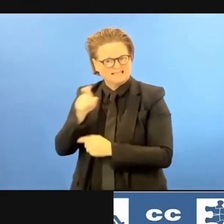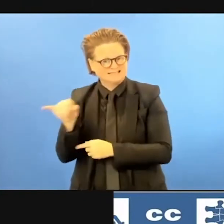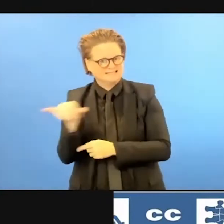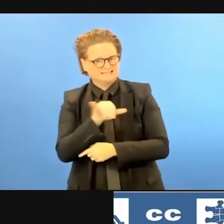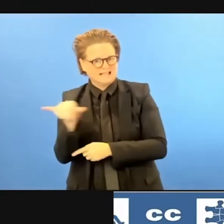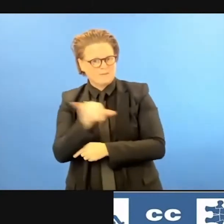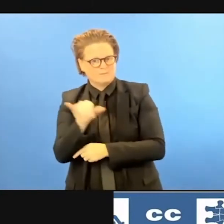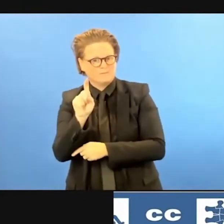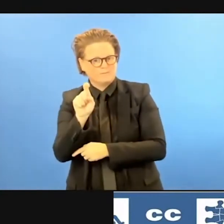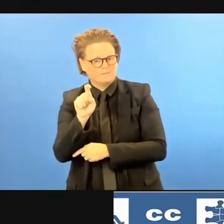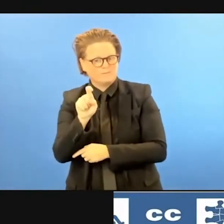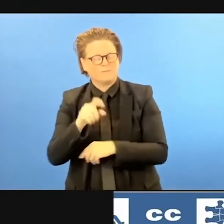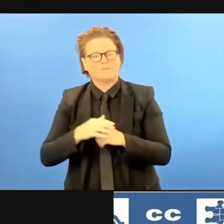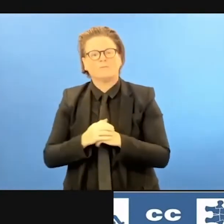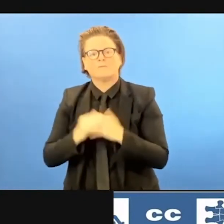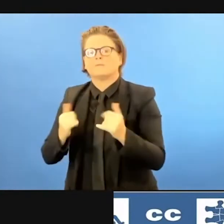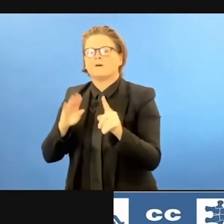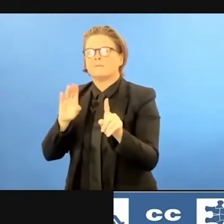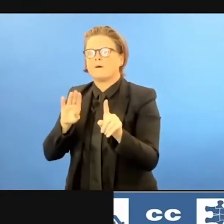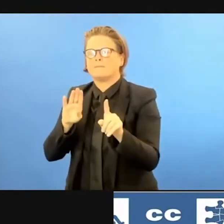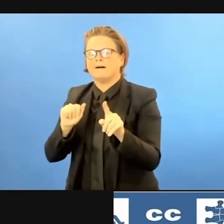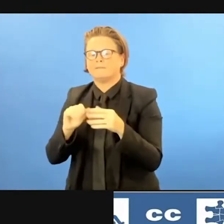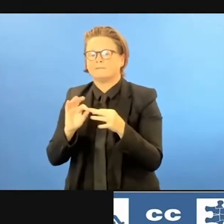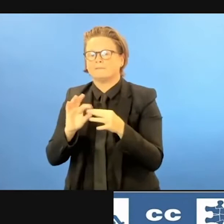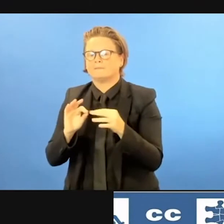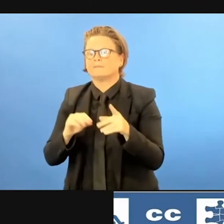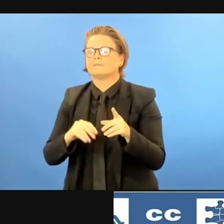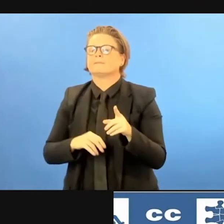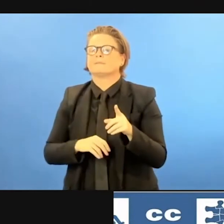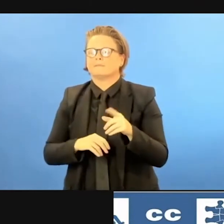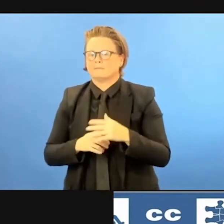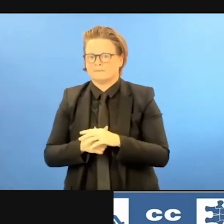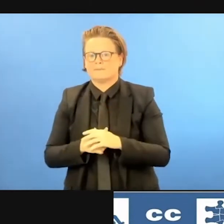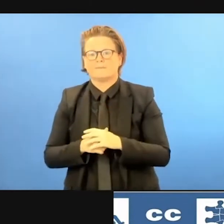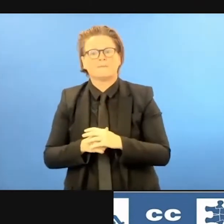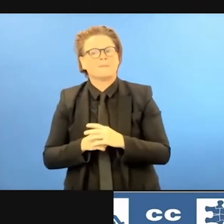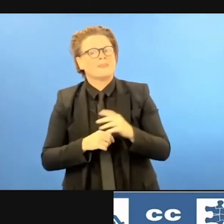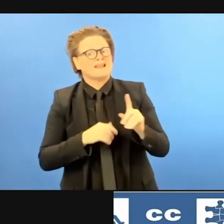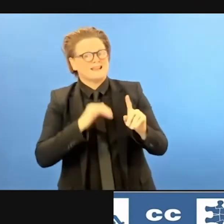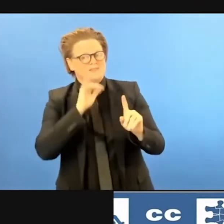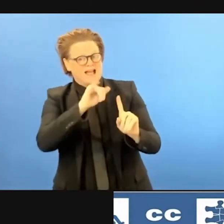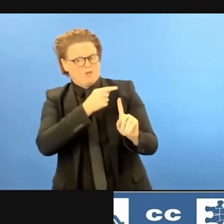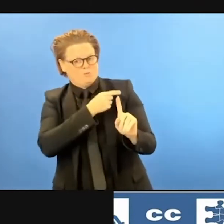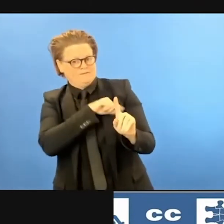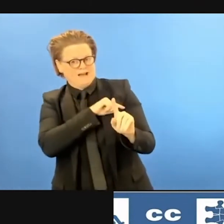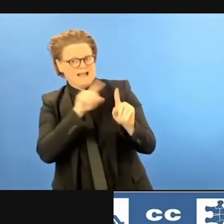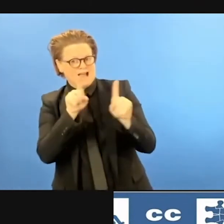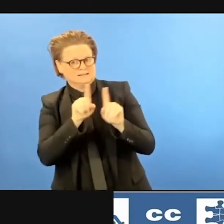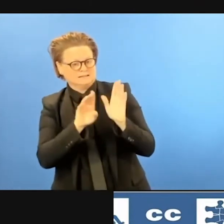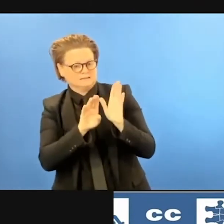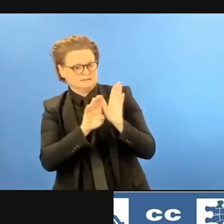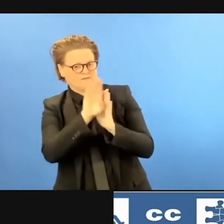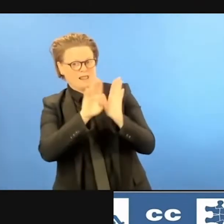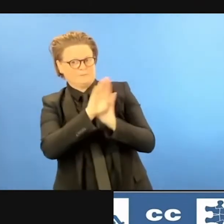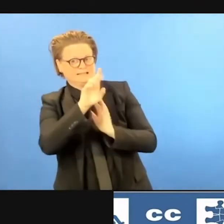So if it qualifies as a developmental disability, and again, we are not defining that, we are kind of letting the person who is